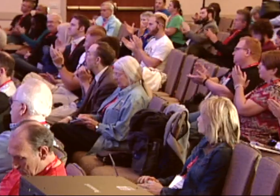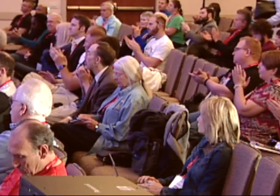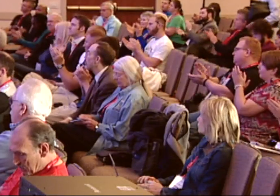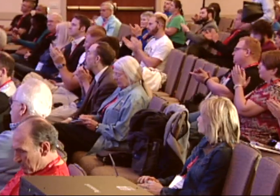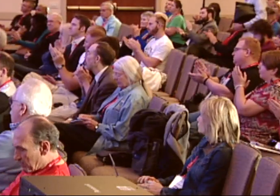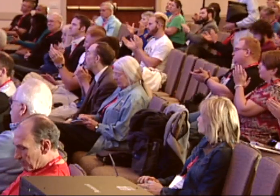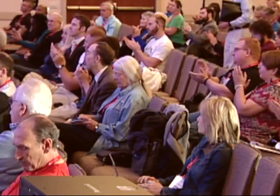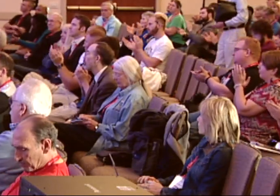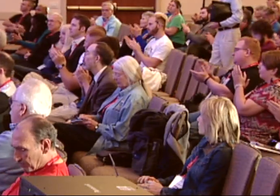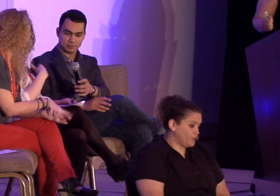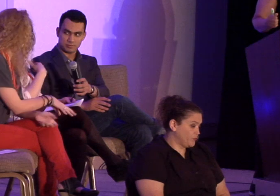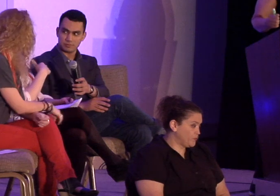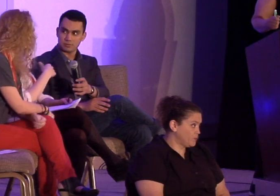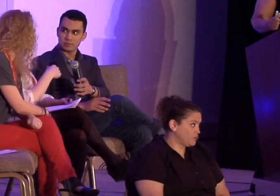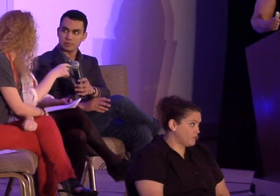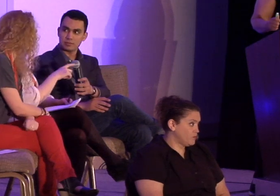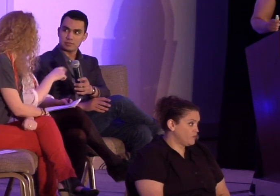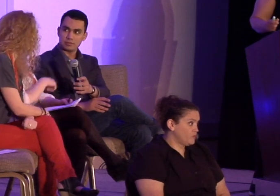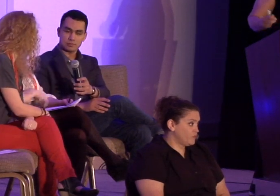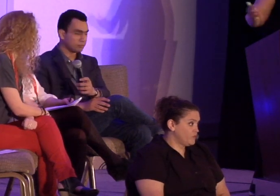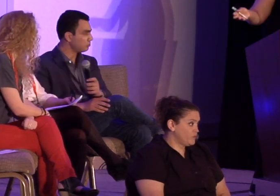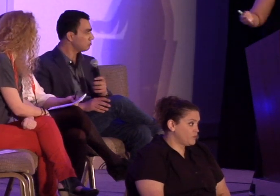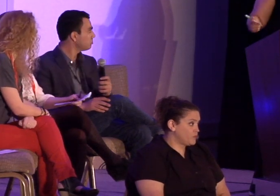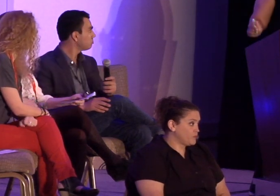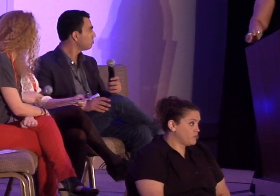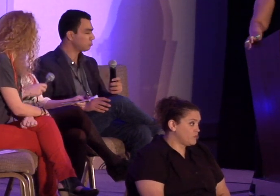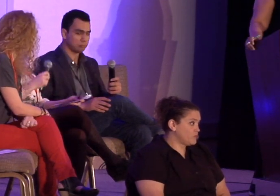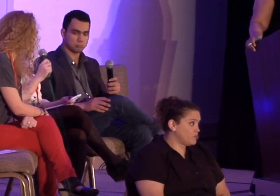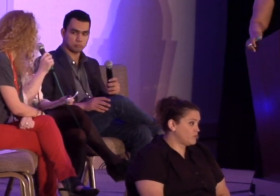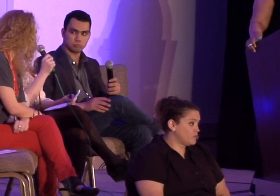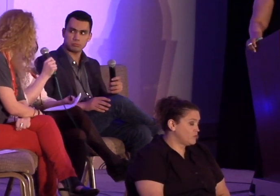Maryam wanted to jump in there. Oh.